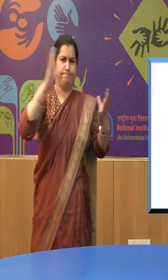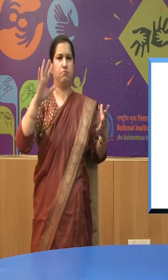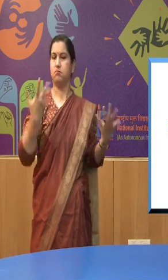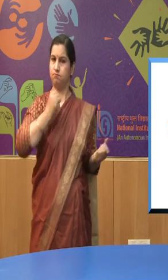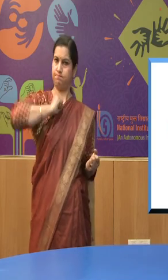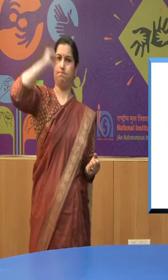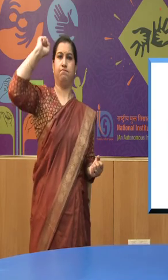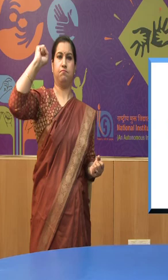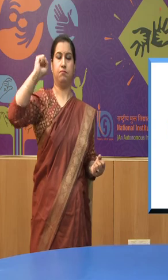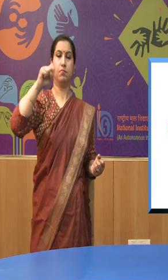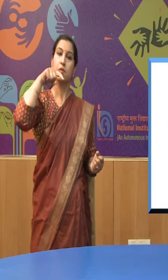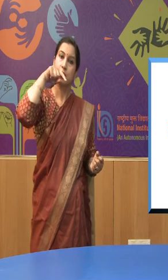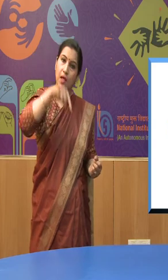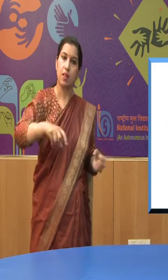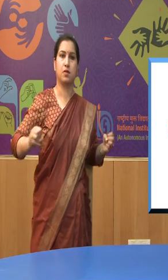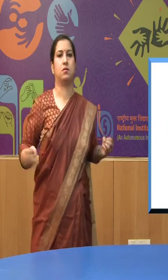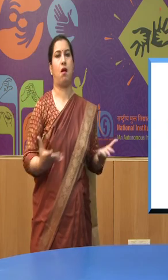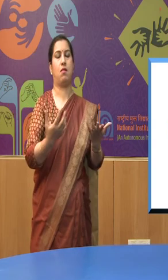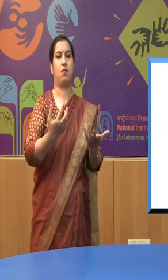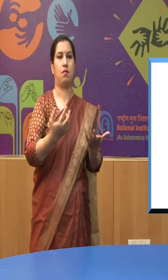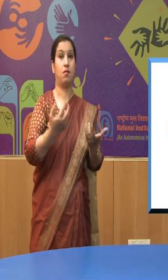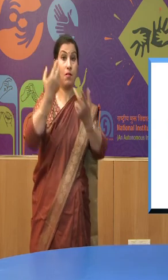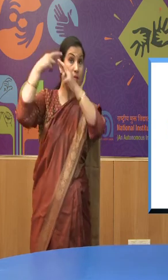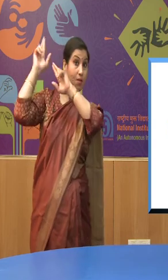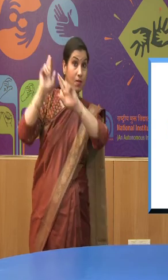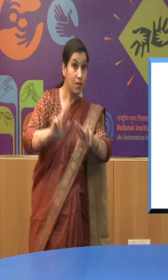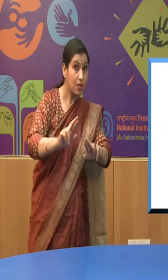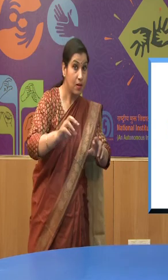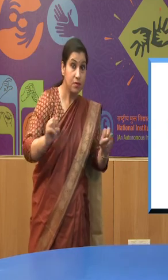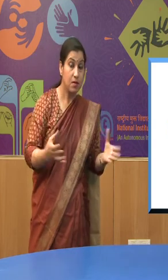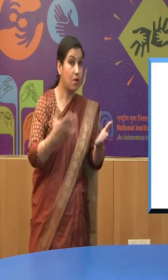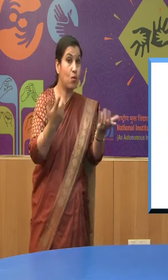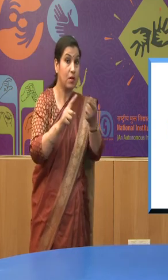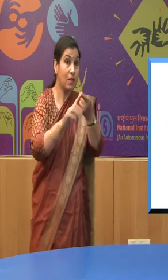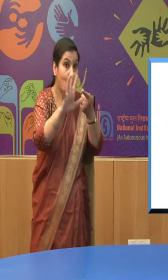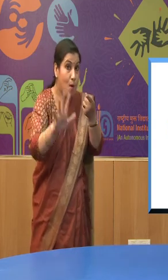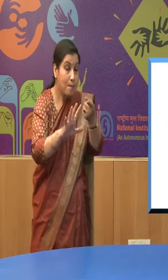movement were started in Europe.